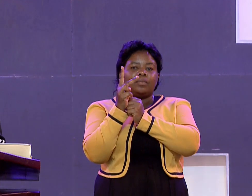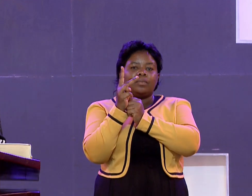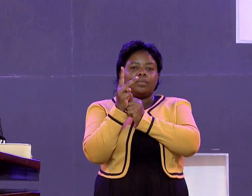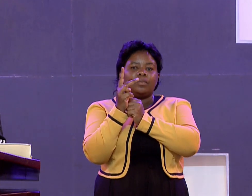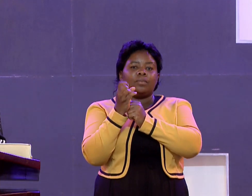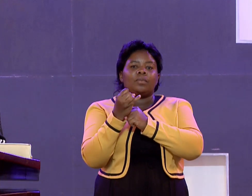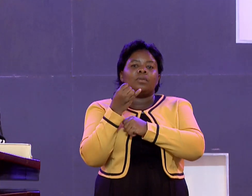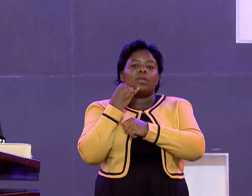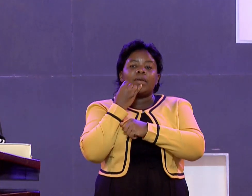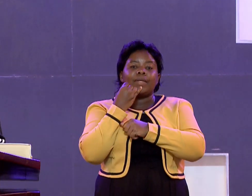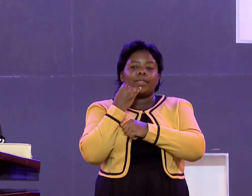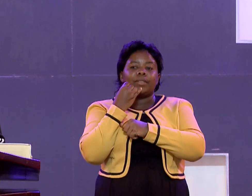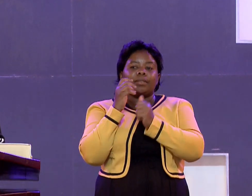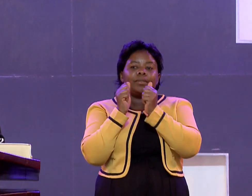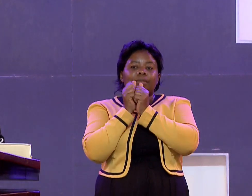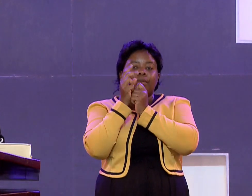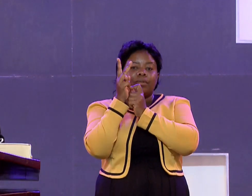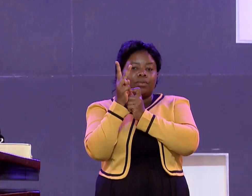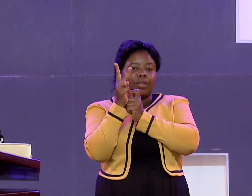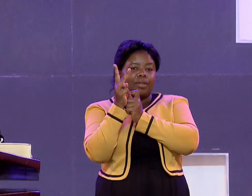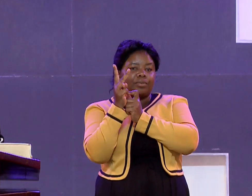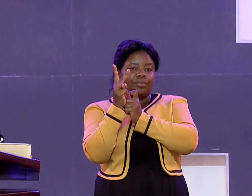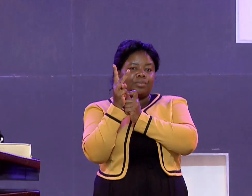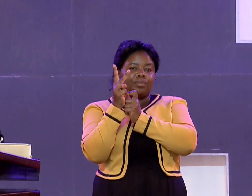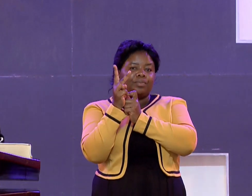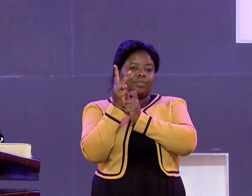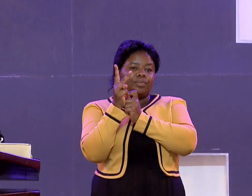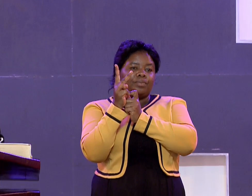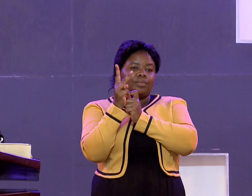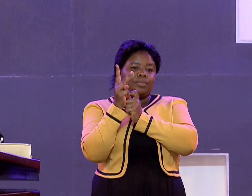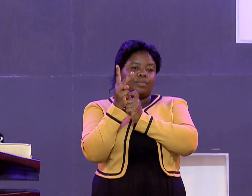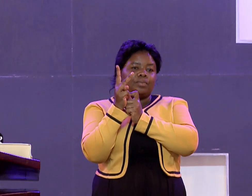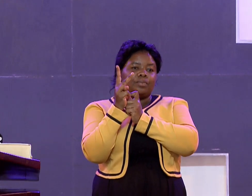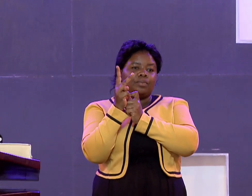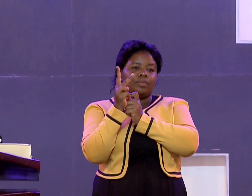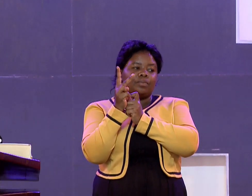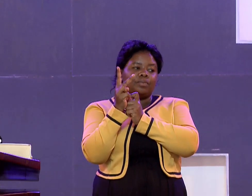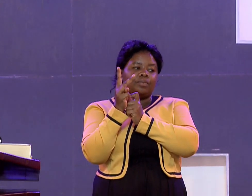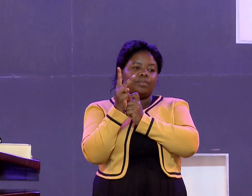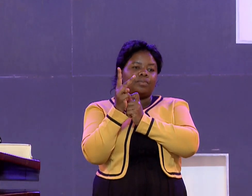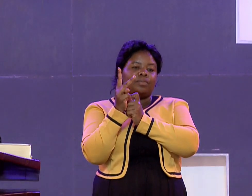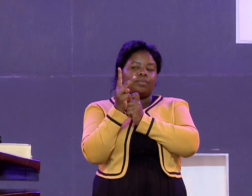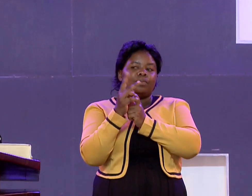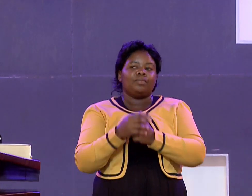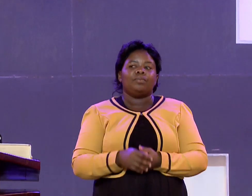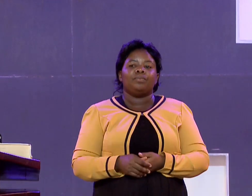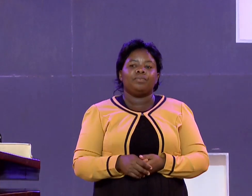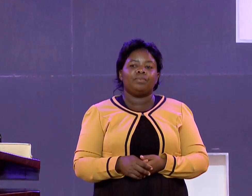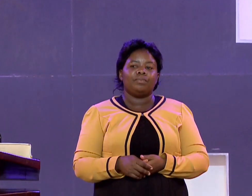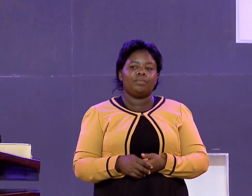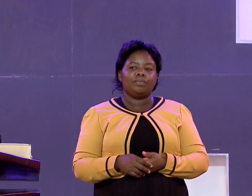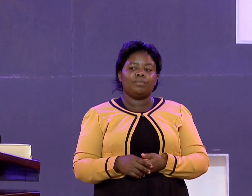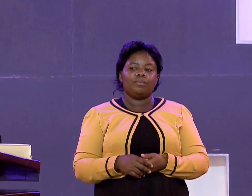Isaiah chapter 12. Yesaya 12. Can you read in Luganda, my daughter? A verse.